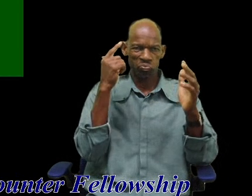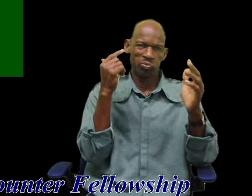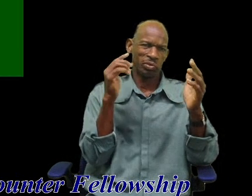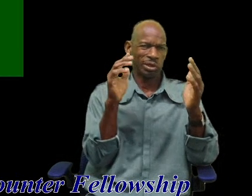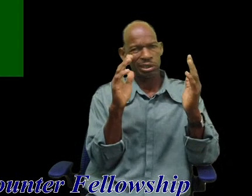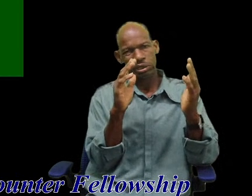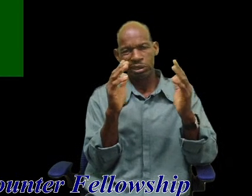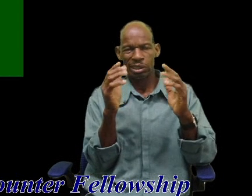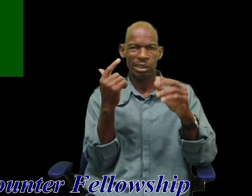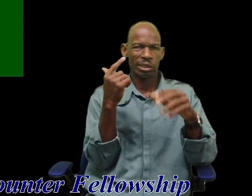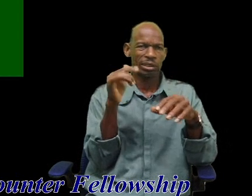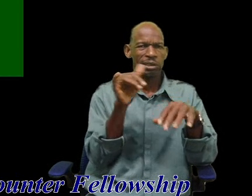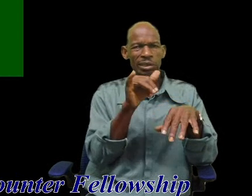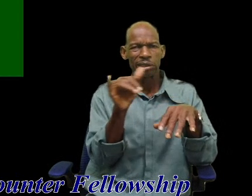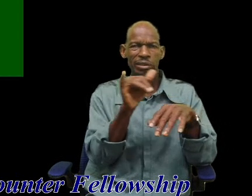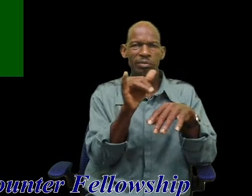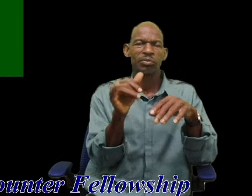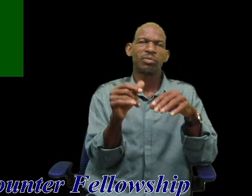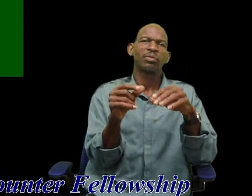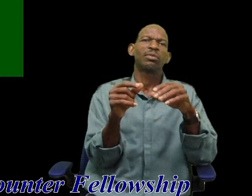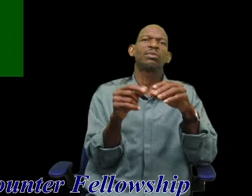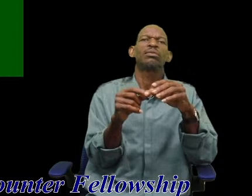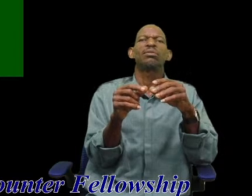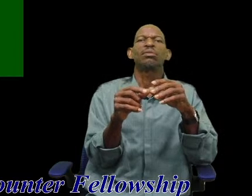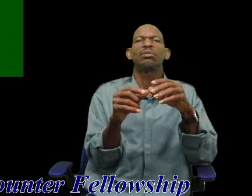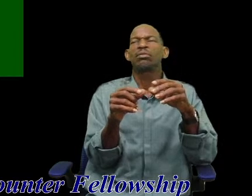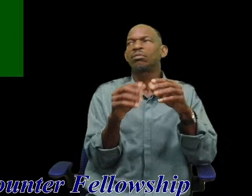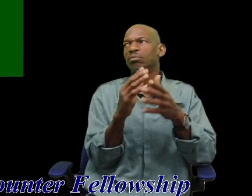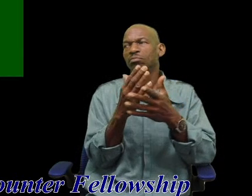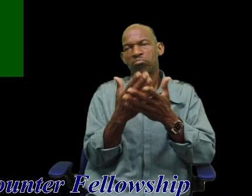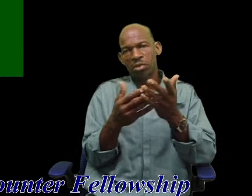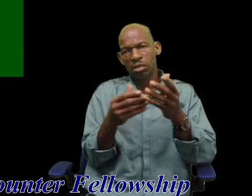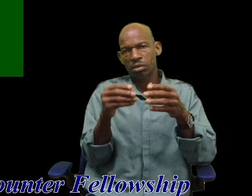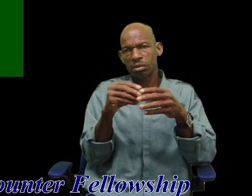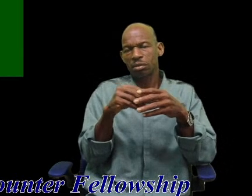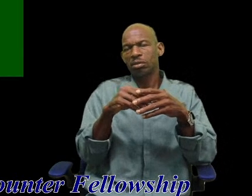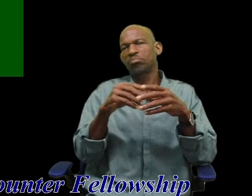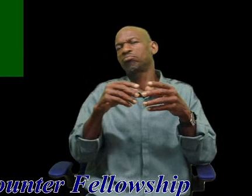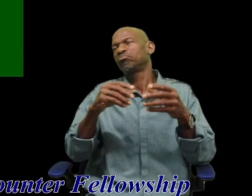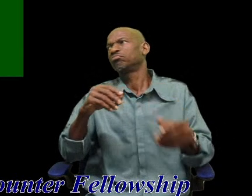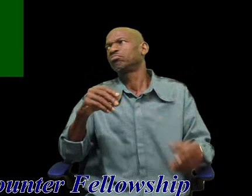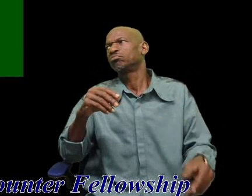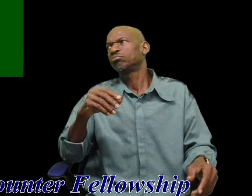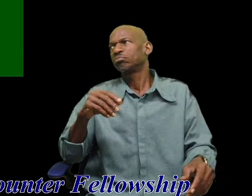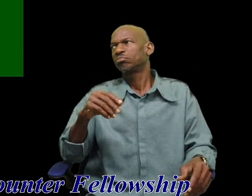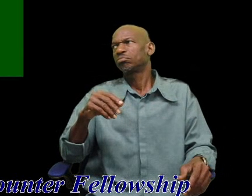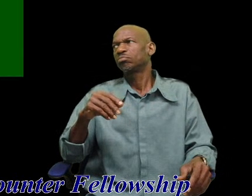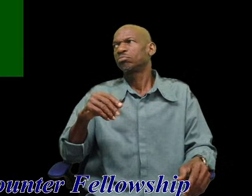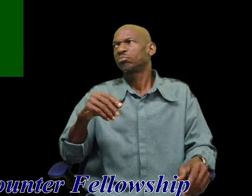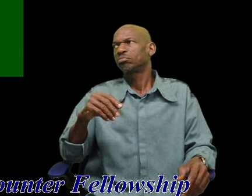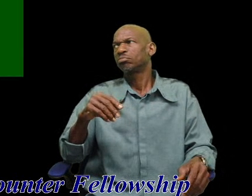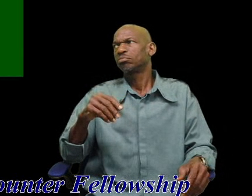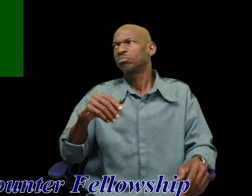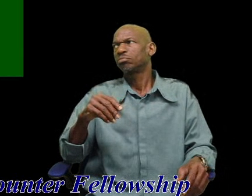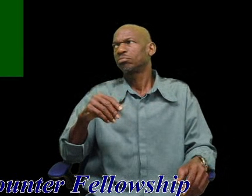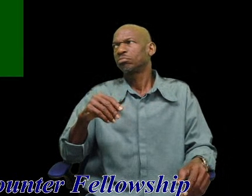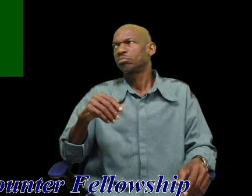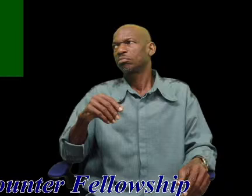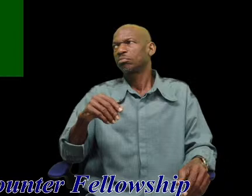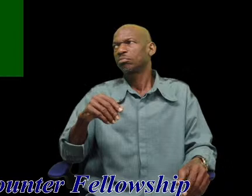word belonging. Belonging, and we're looking at words similar in meaning,